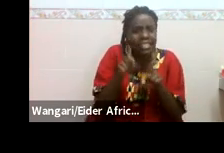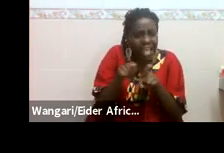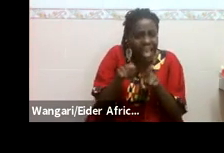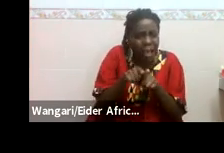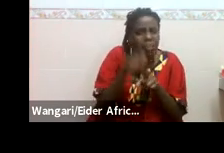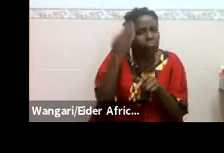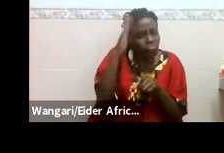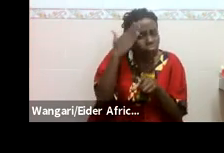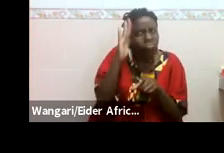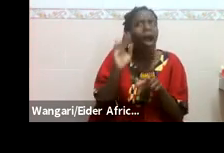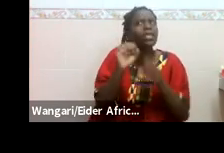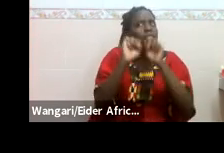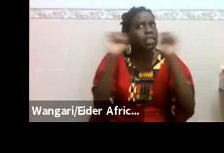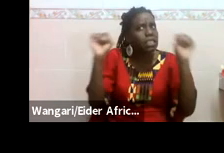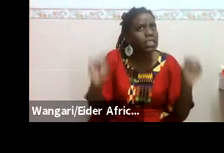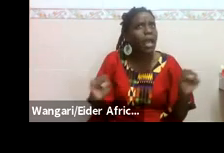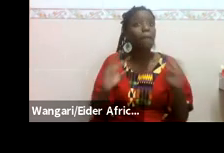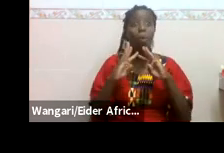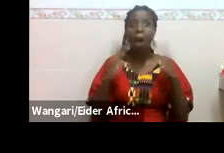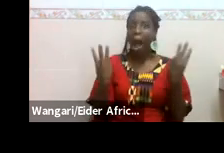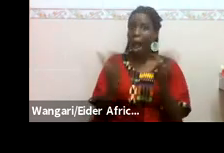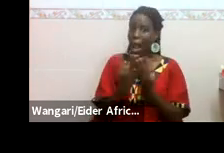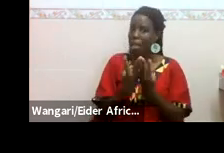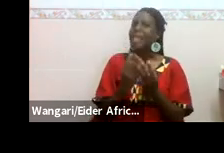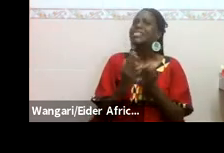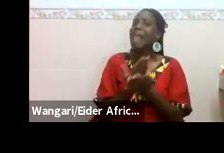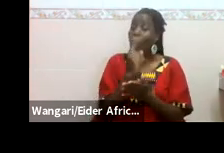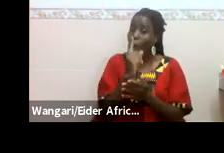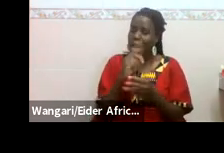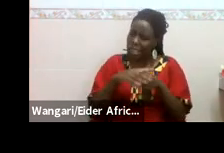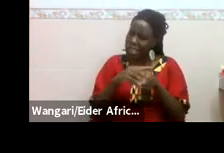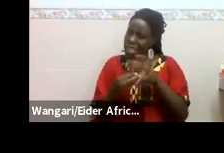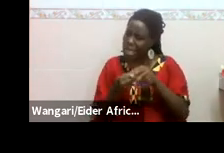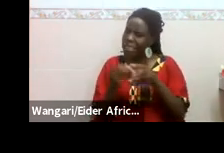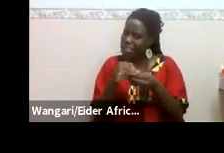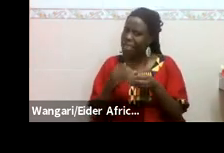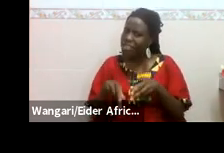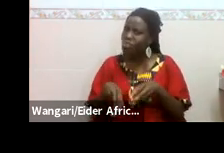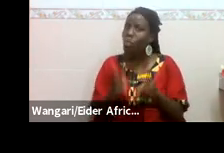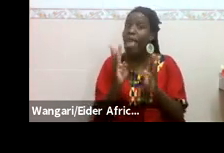the system was created purposefully to put you down.